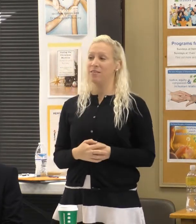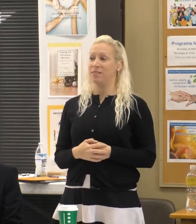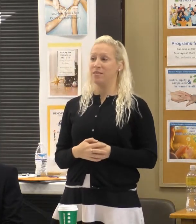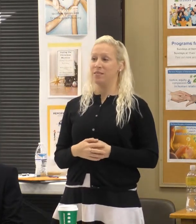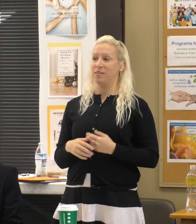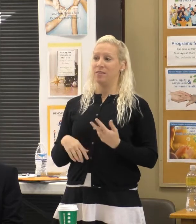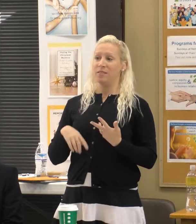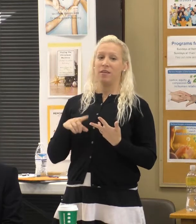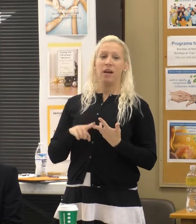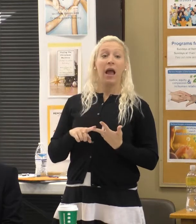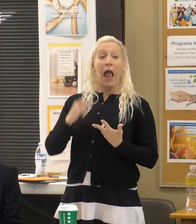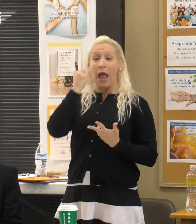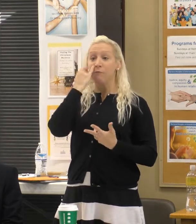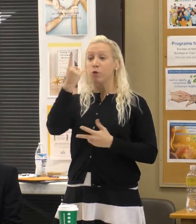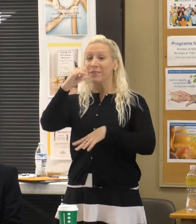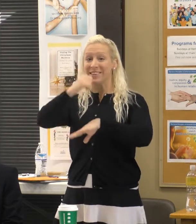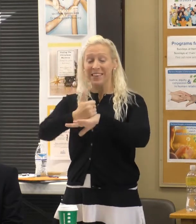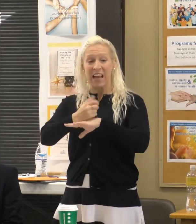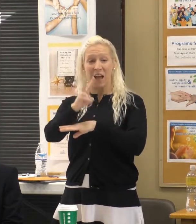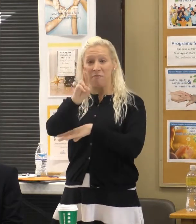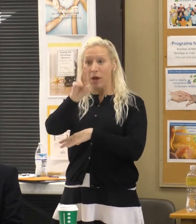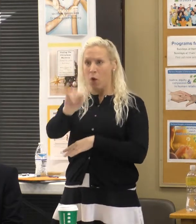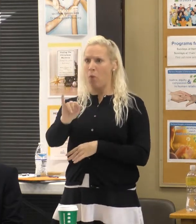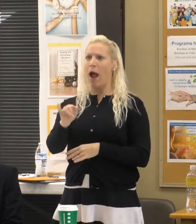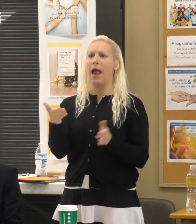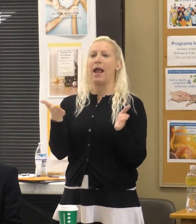and educating them about that.